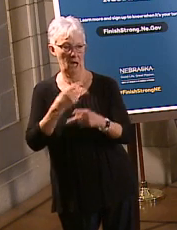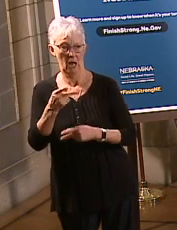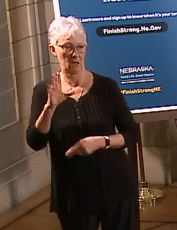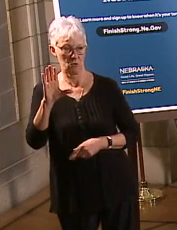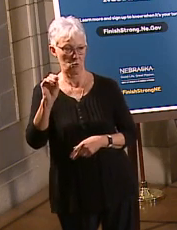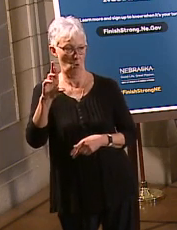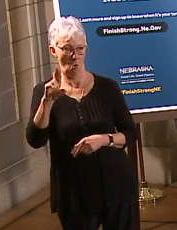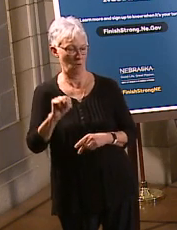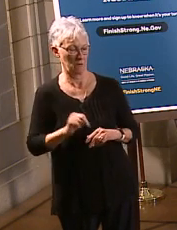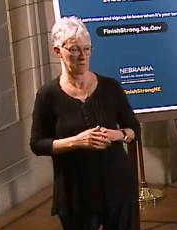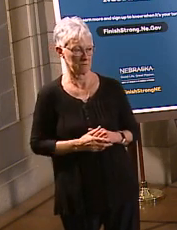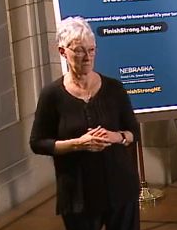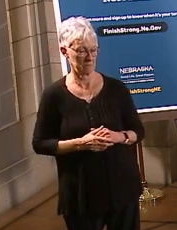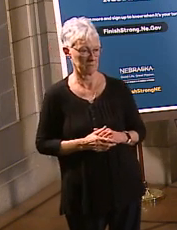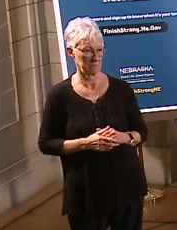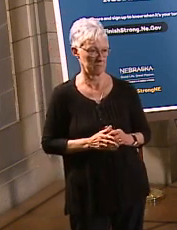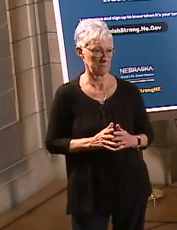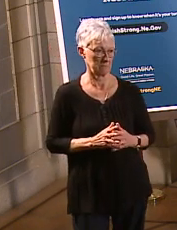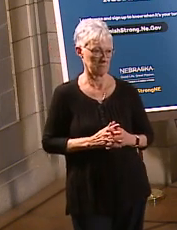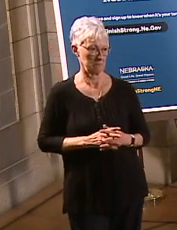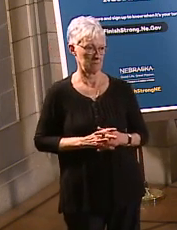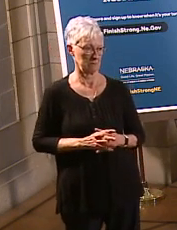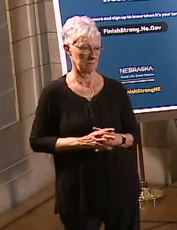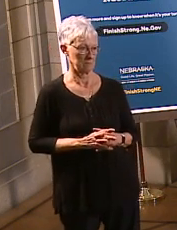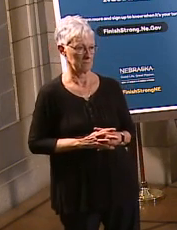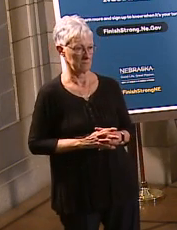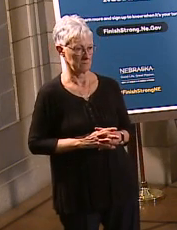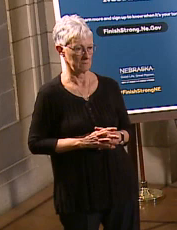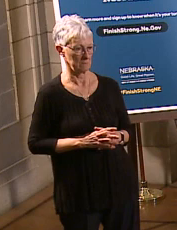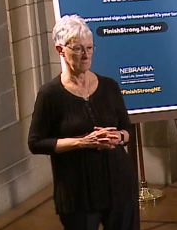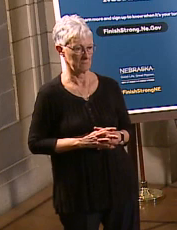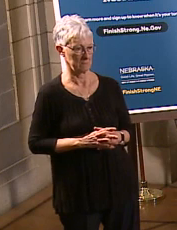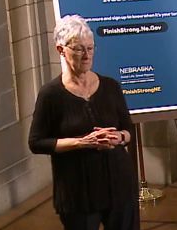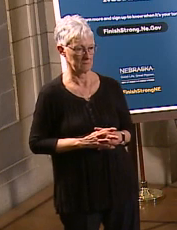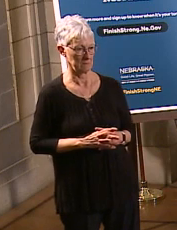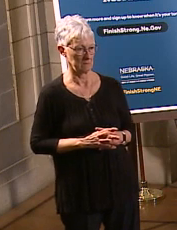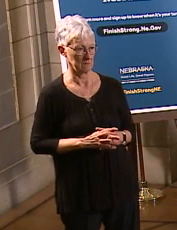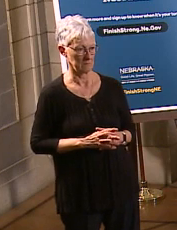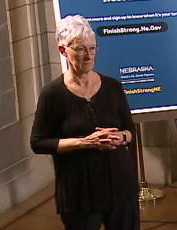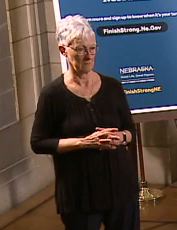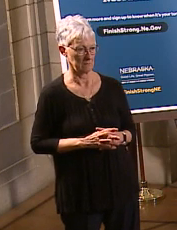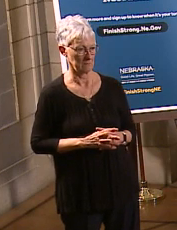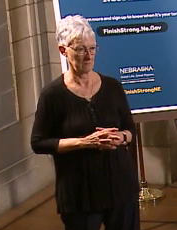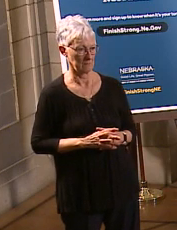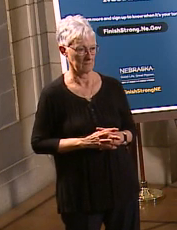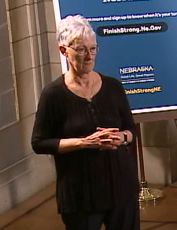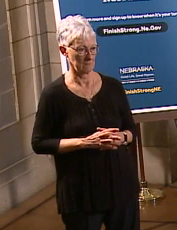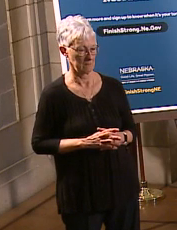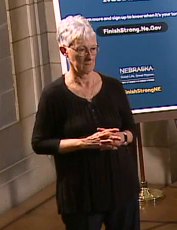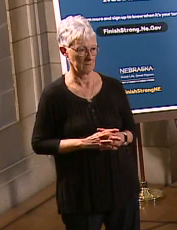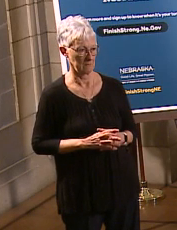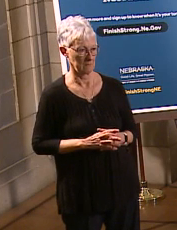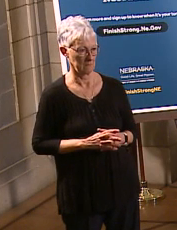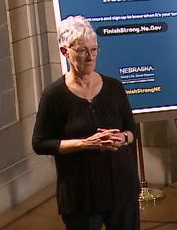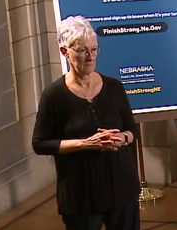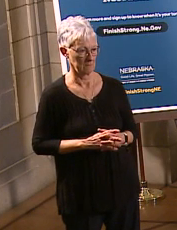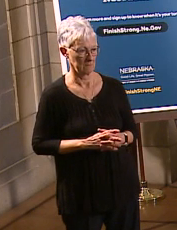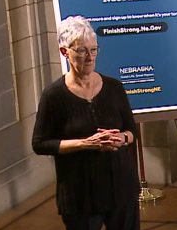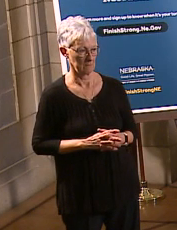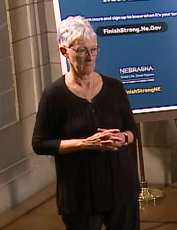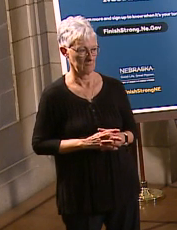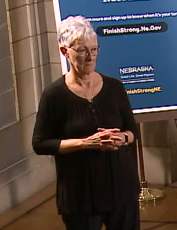Okay. Isn't the concern about ethanol the emissions when it's produced? It's not the emissions that come out of the car. And